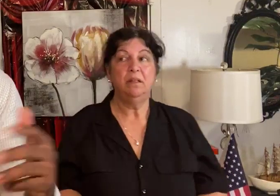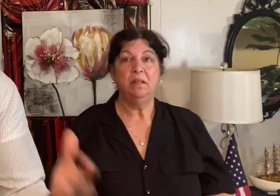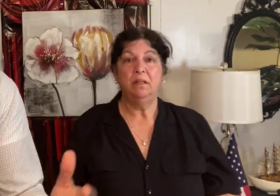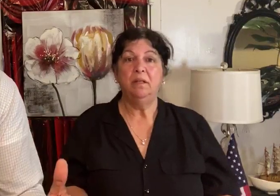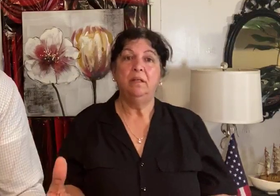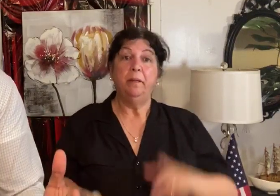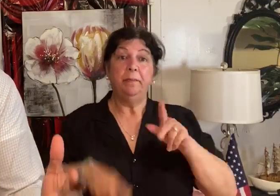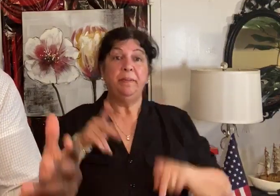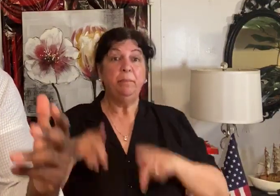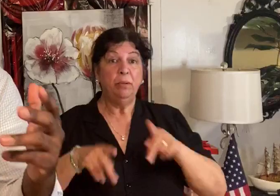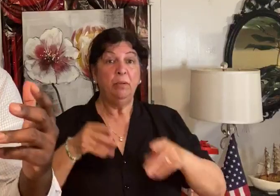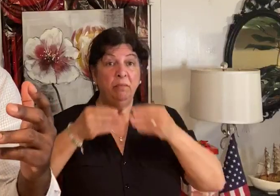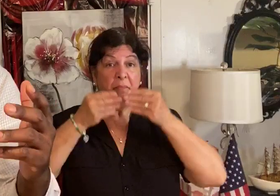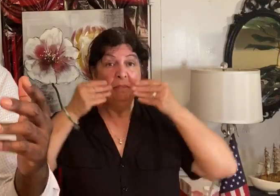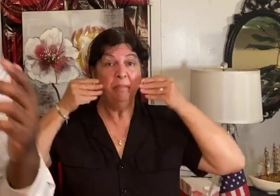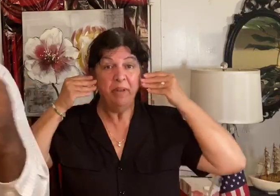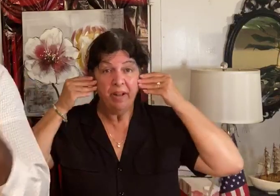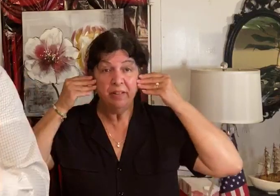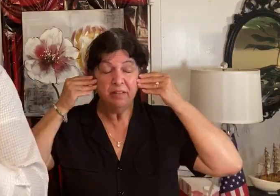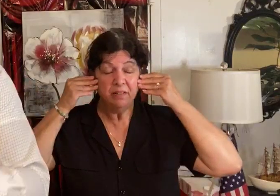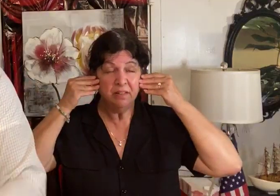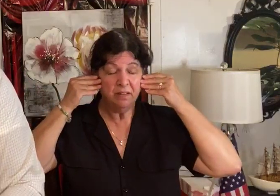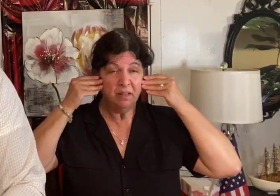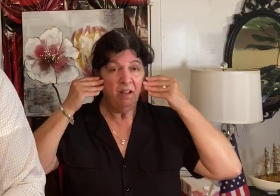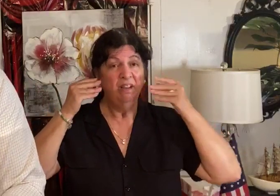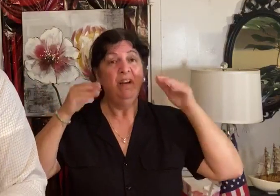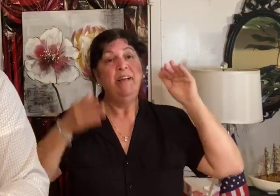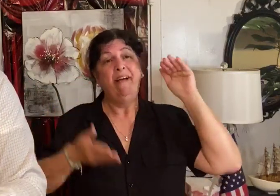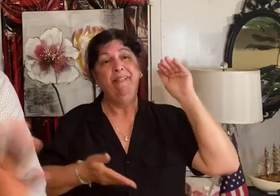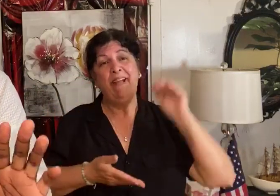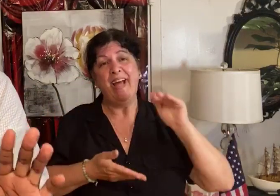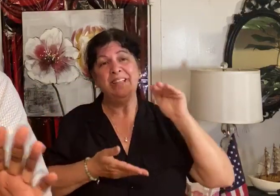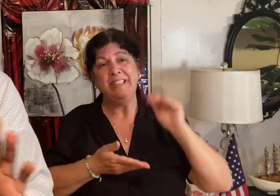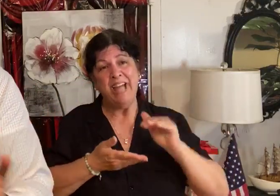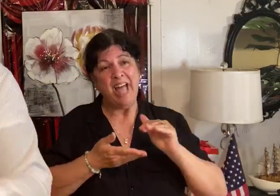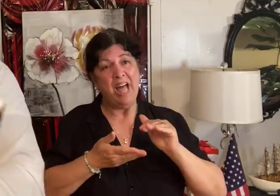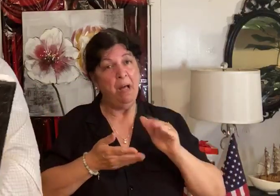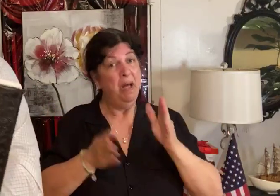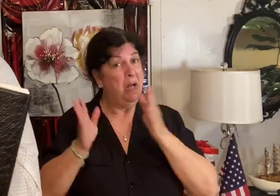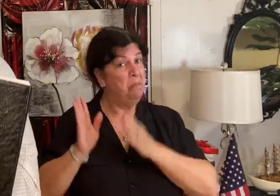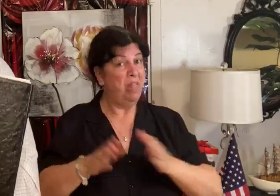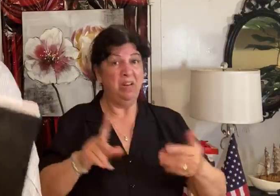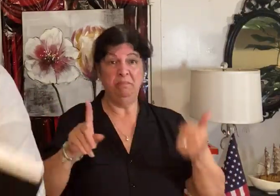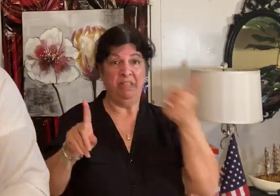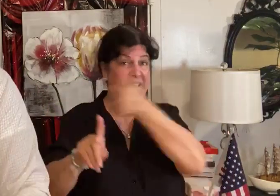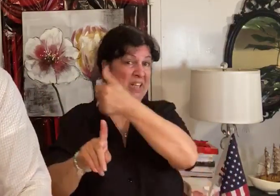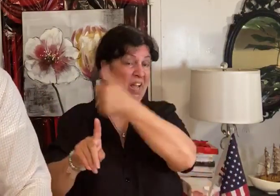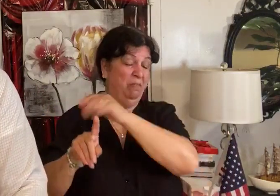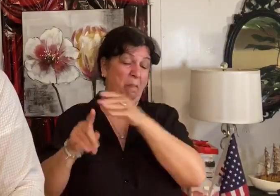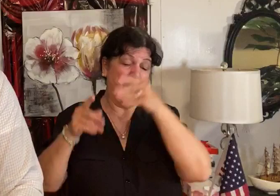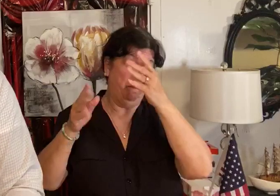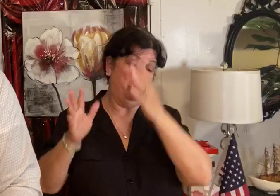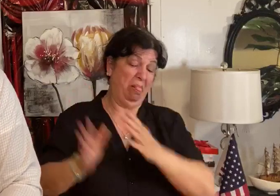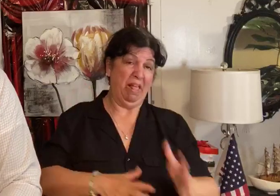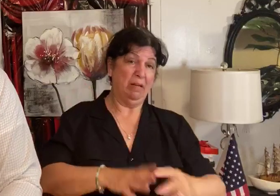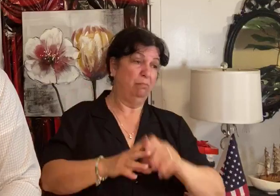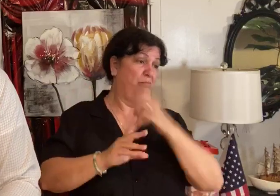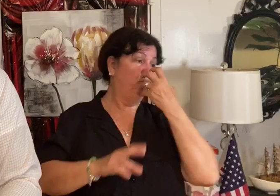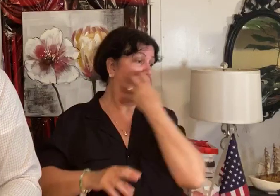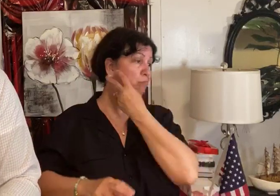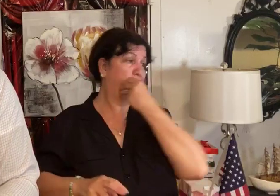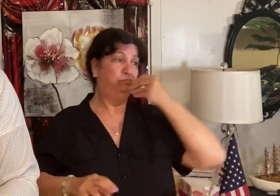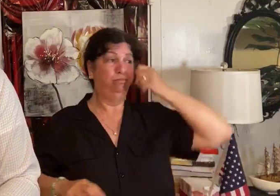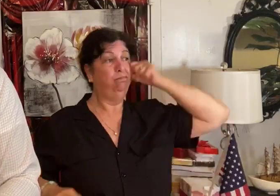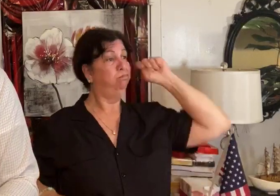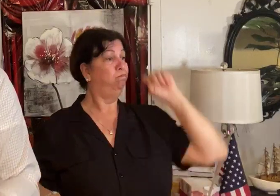with people wearing masks and people wearing them less, and I'm planning to soon just discard it altogether. I'm looking